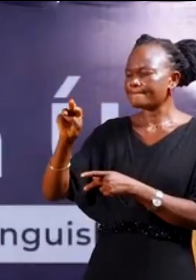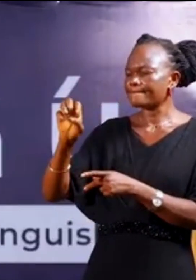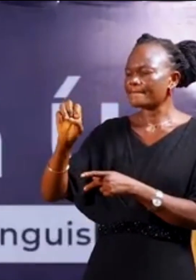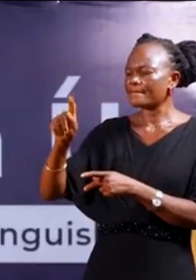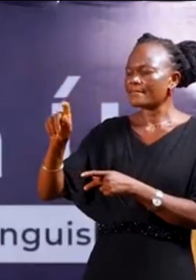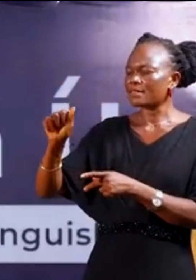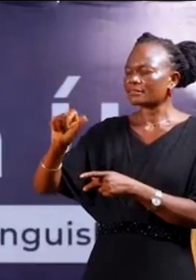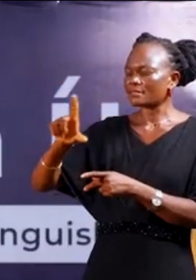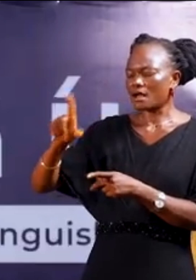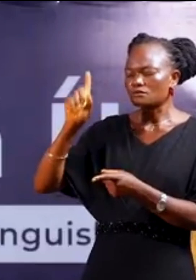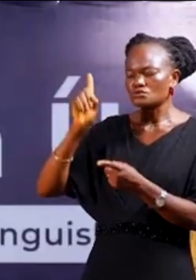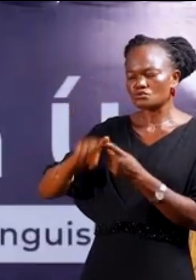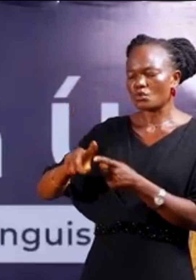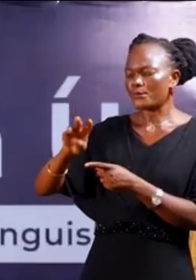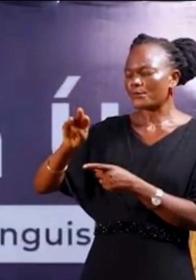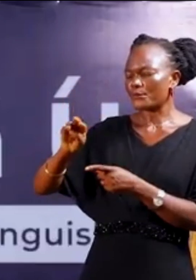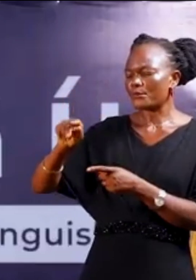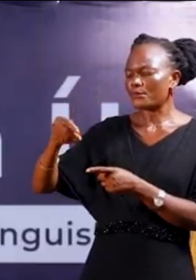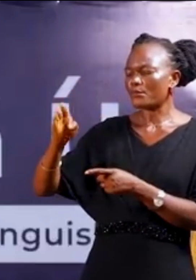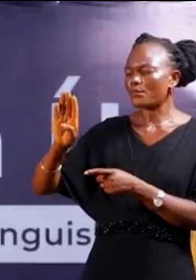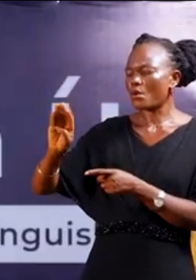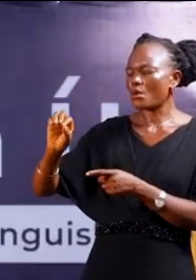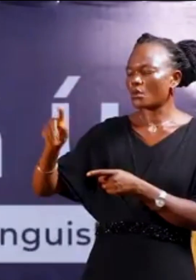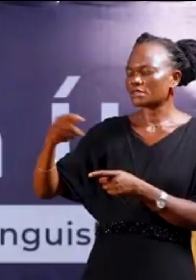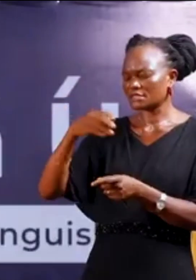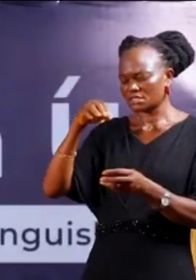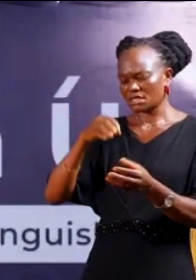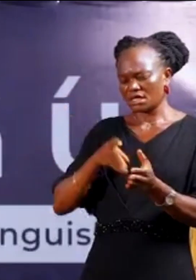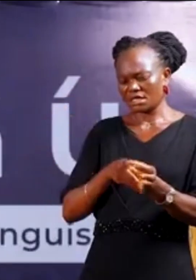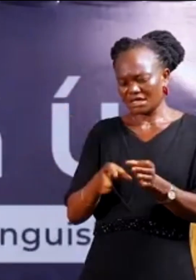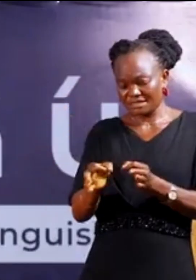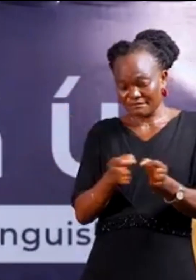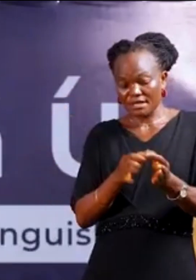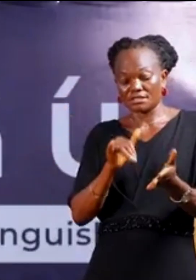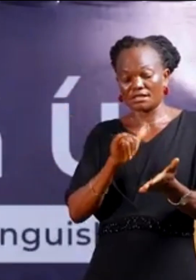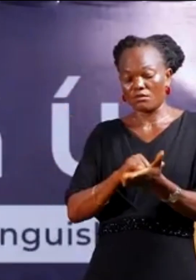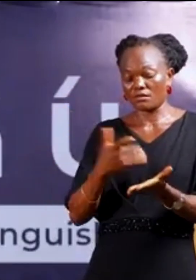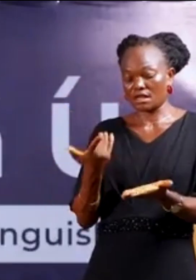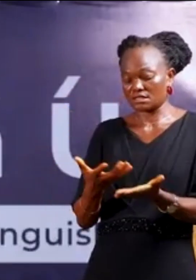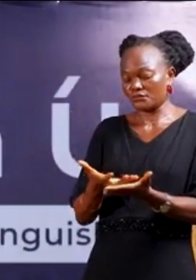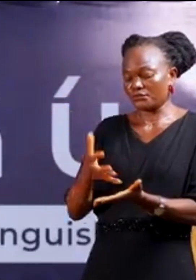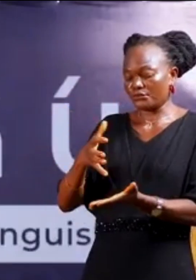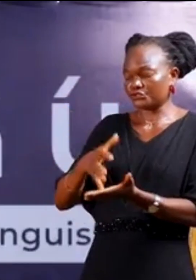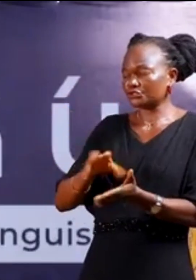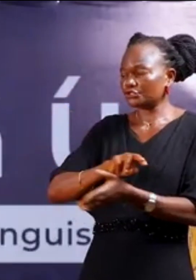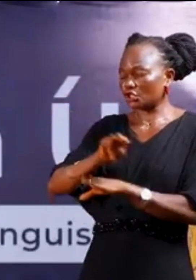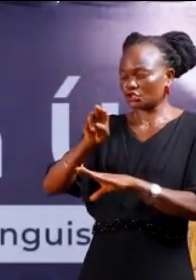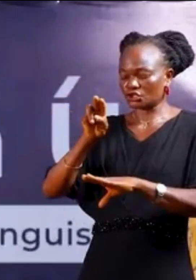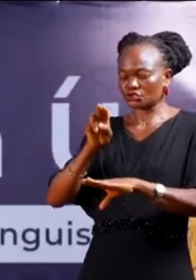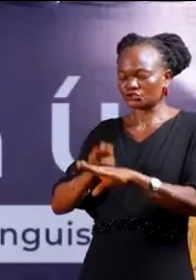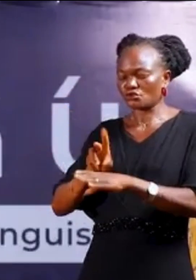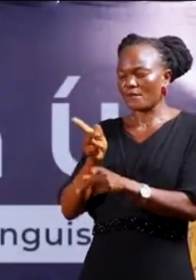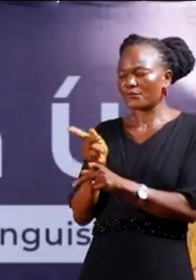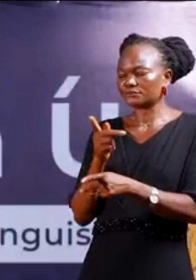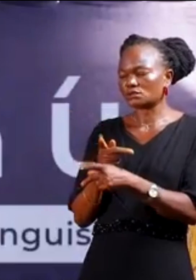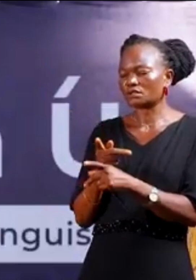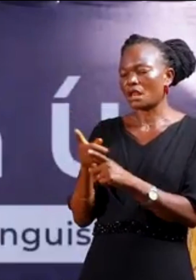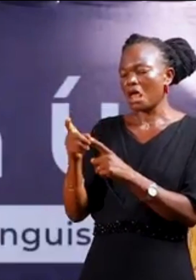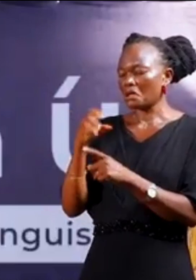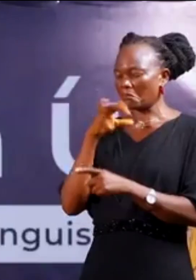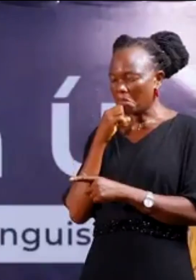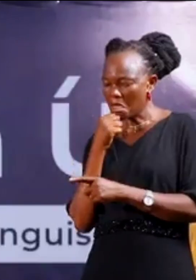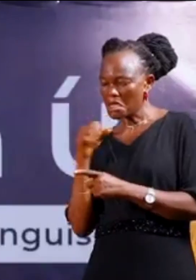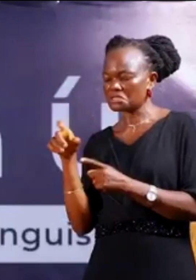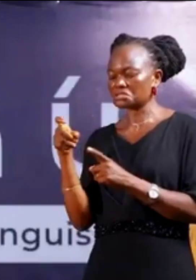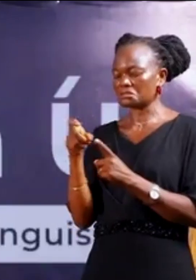to Bonny. He described the Igbo as rich in natural products, including maize, rice,